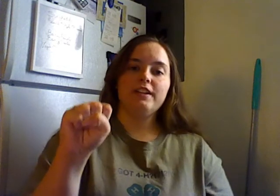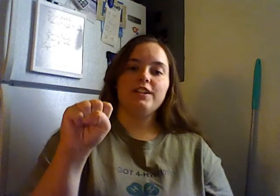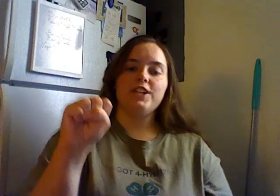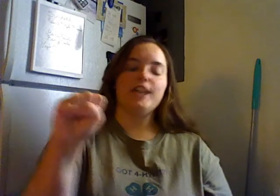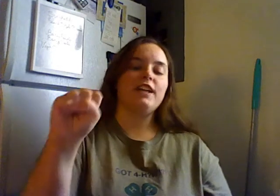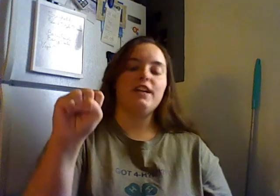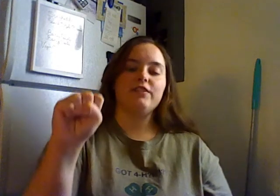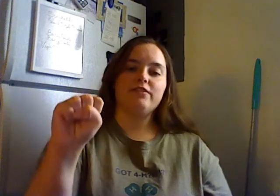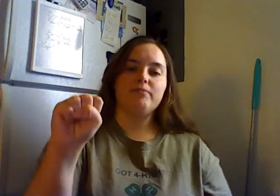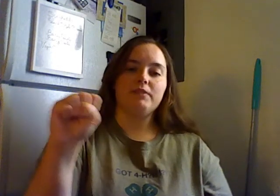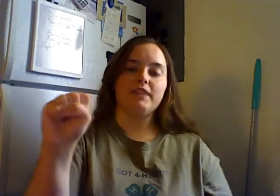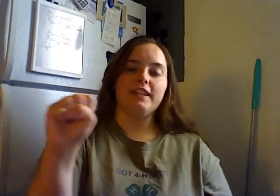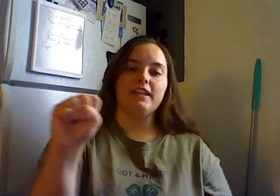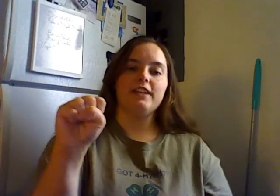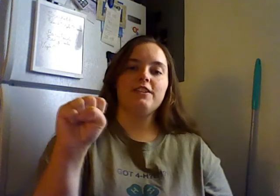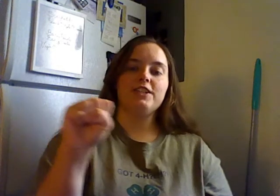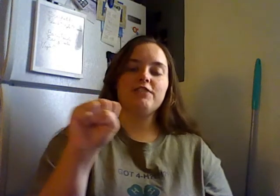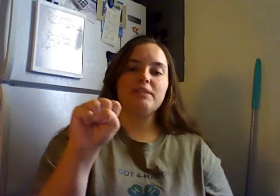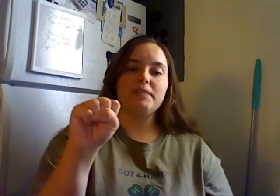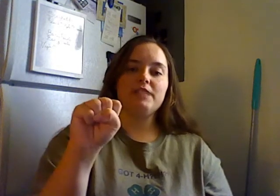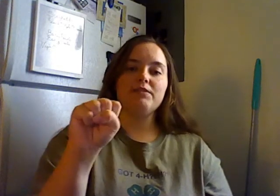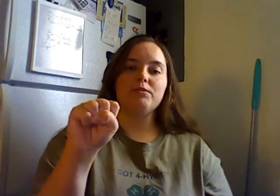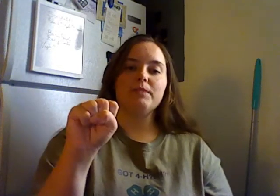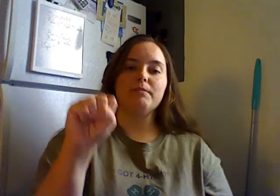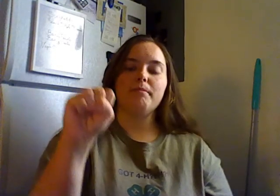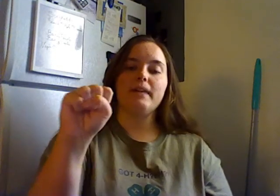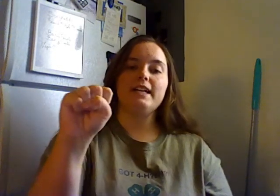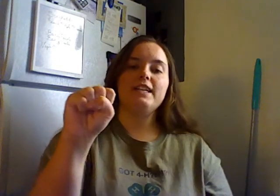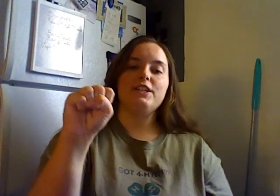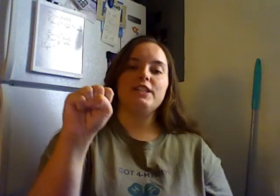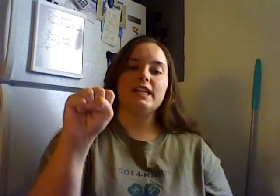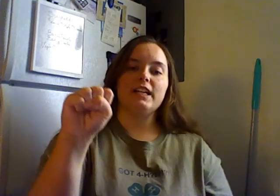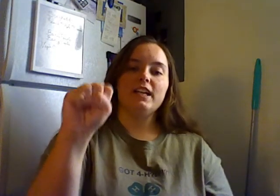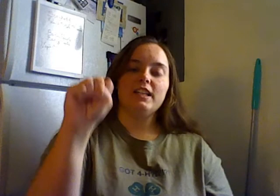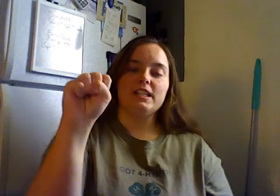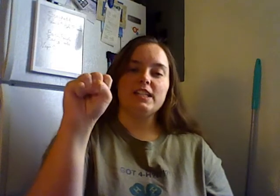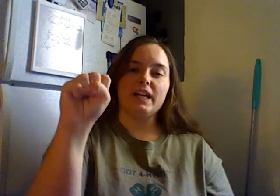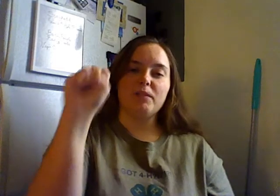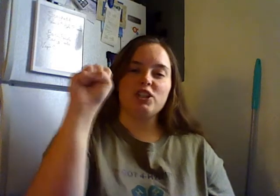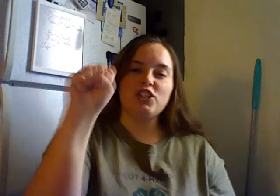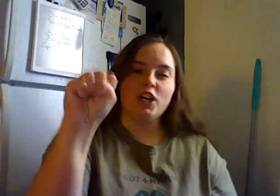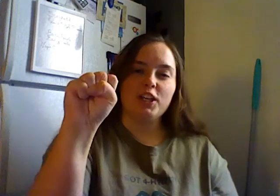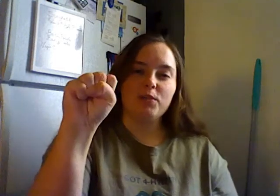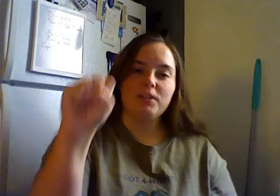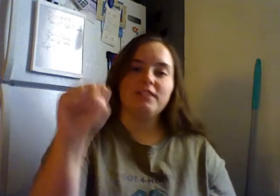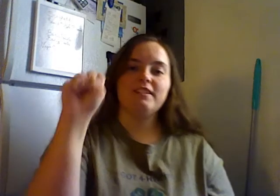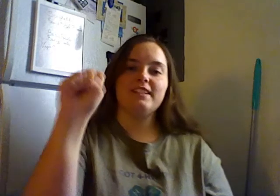she had a kind of a funny thing. She's a very peaceful woman, but she said, this is like, I'm gonna sock you. It's